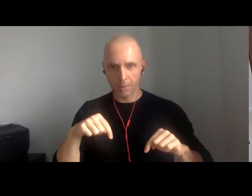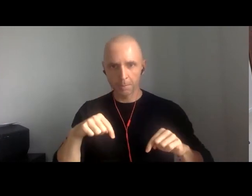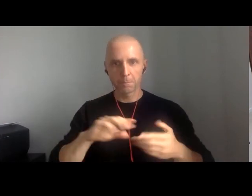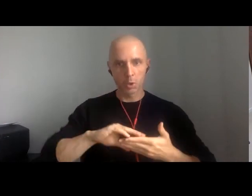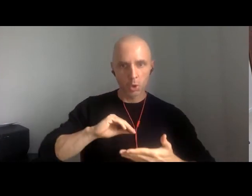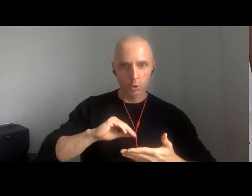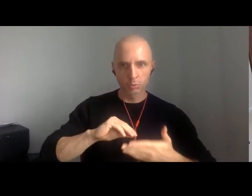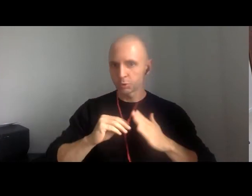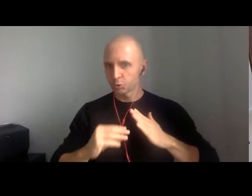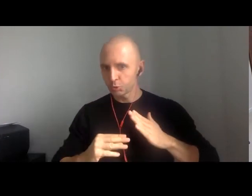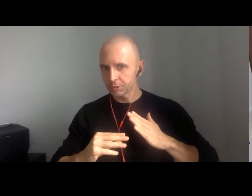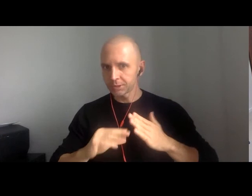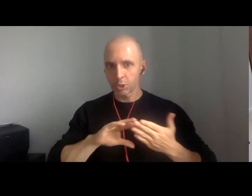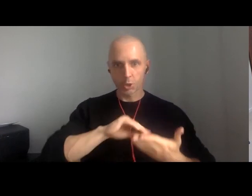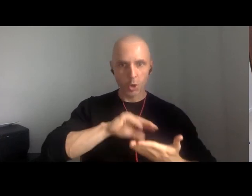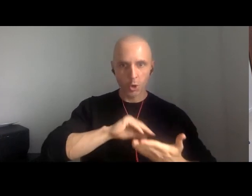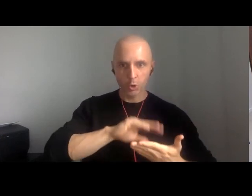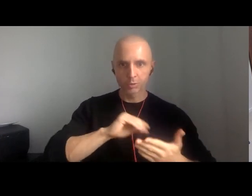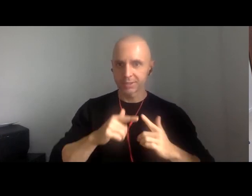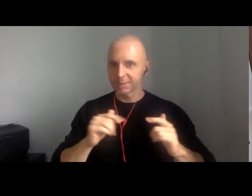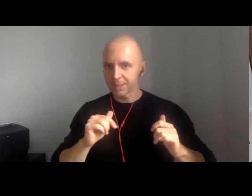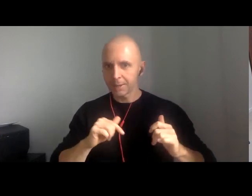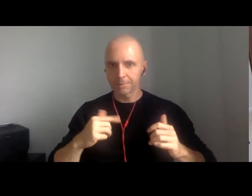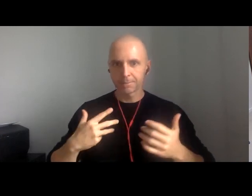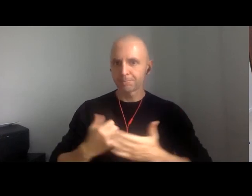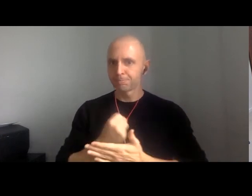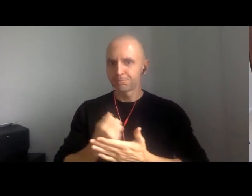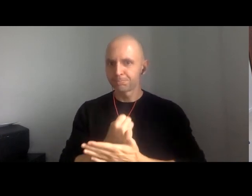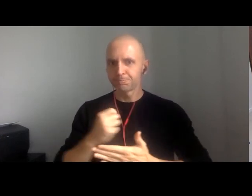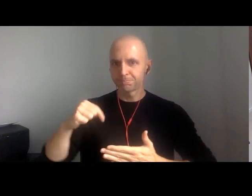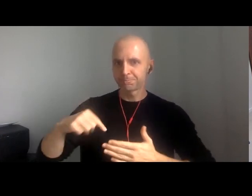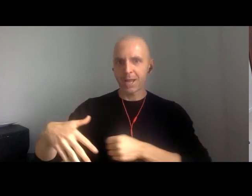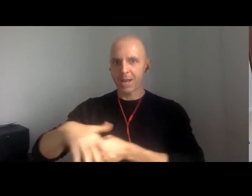some outdoors time, and being able to blow off some steam.